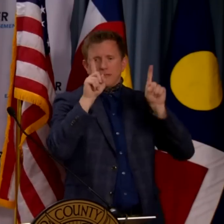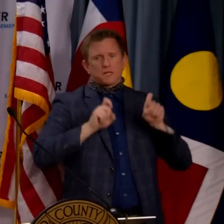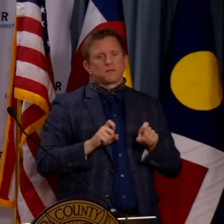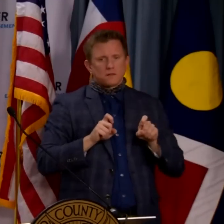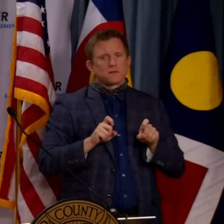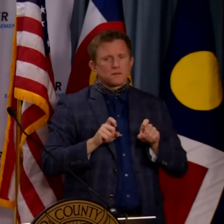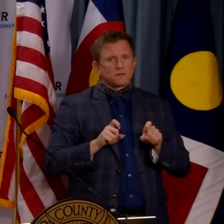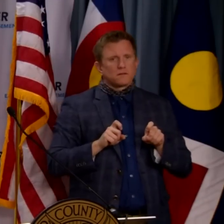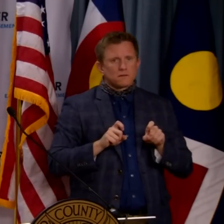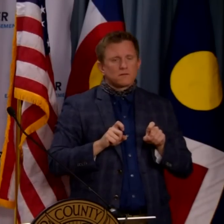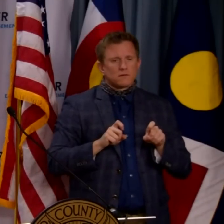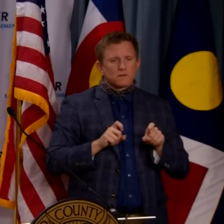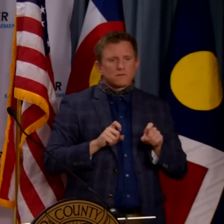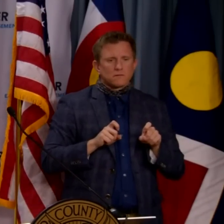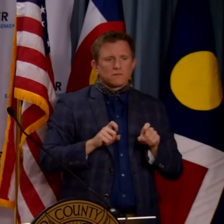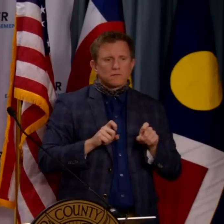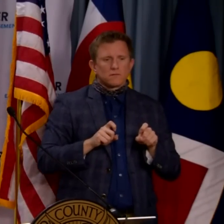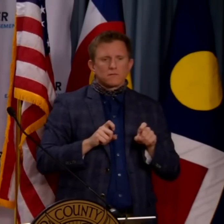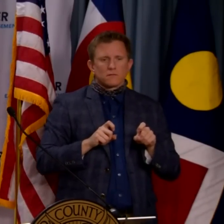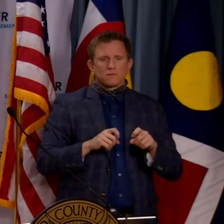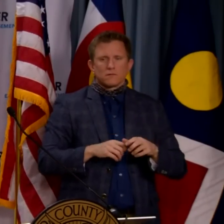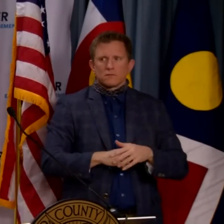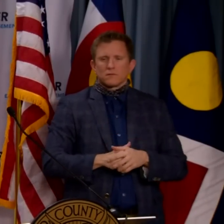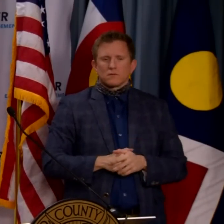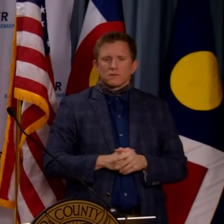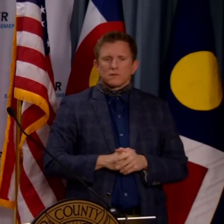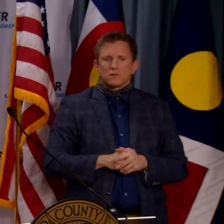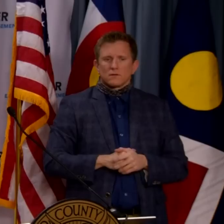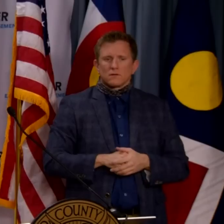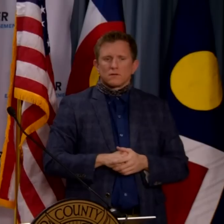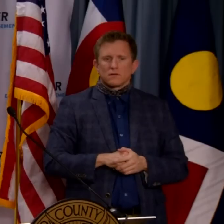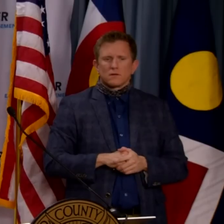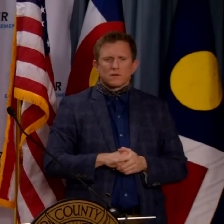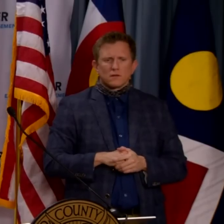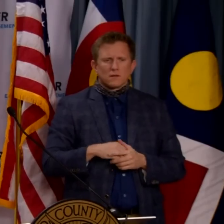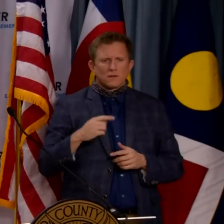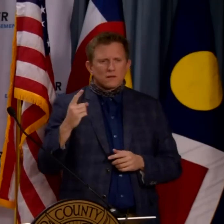available, but the Department of Safety has been very proactive in using them